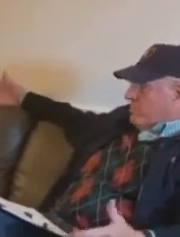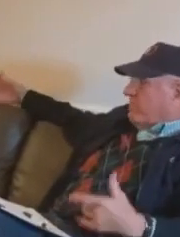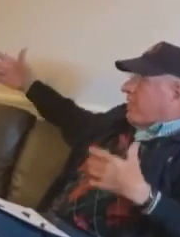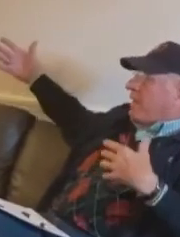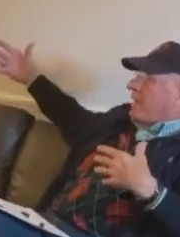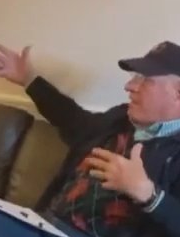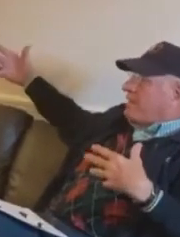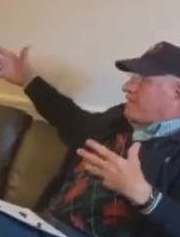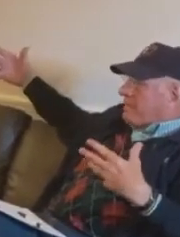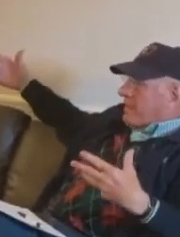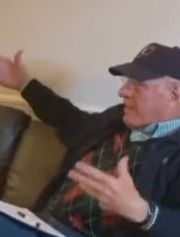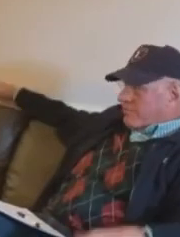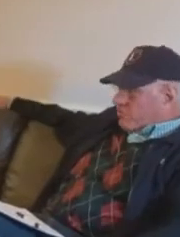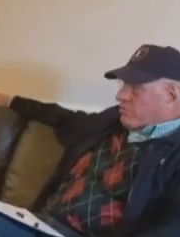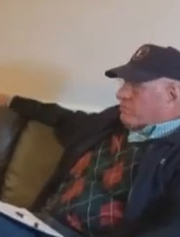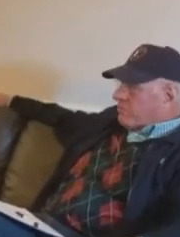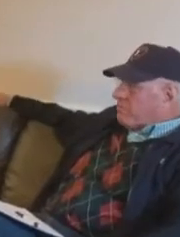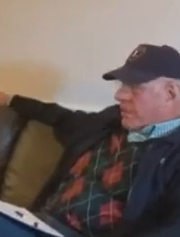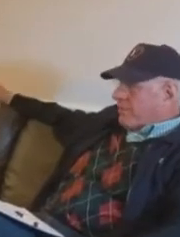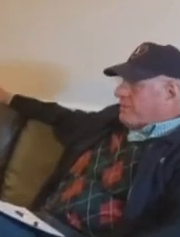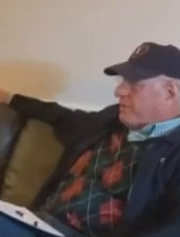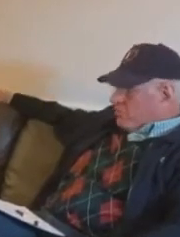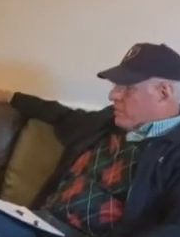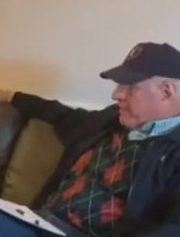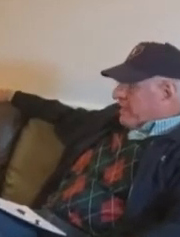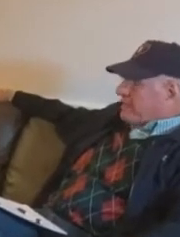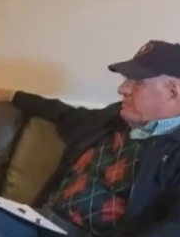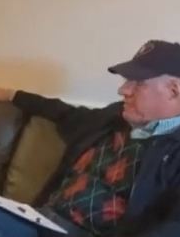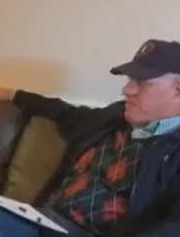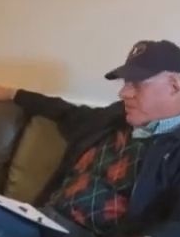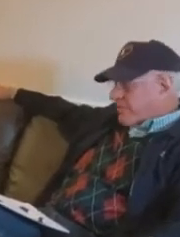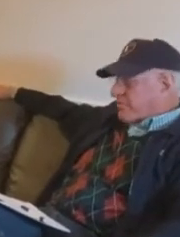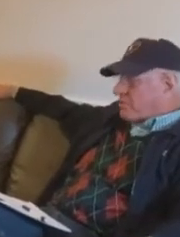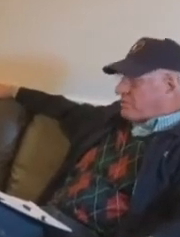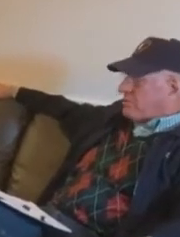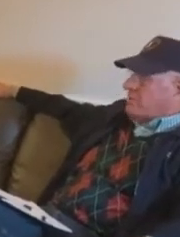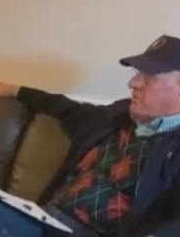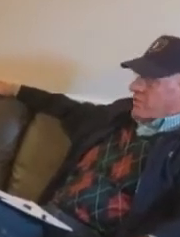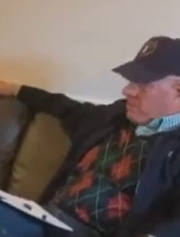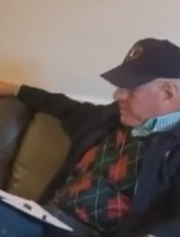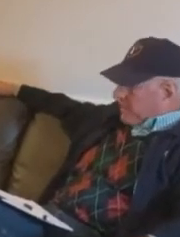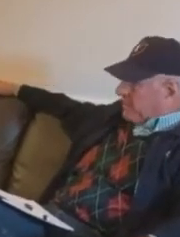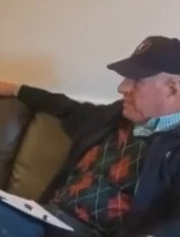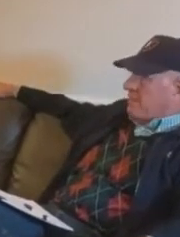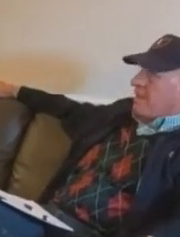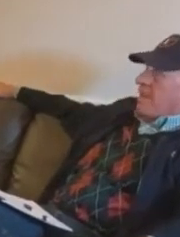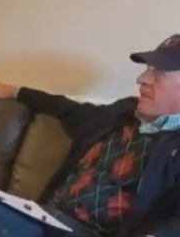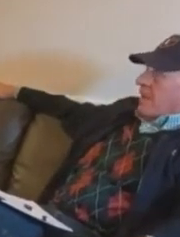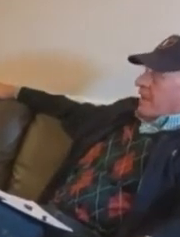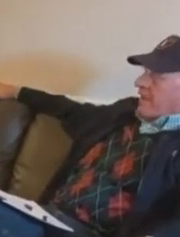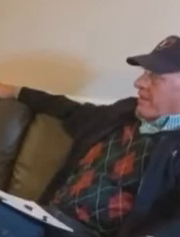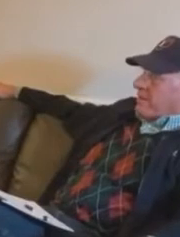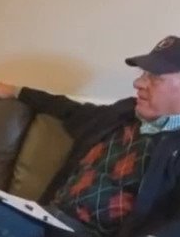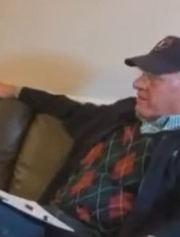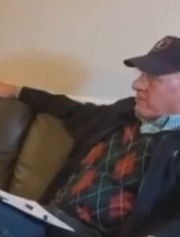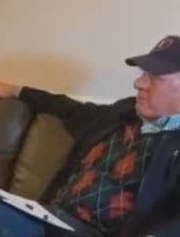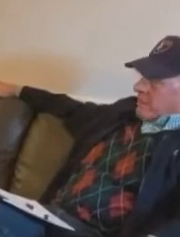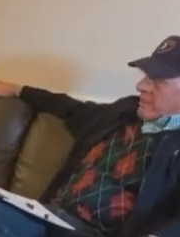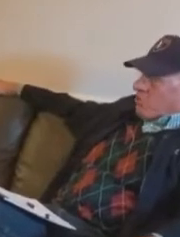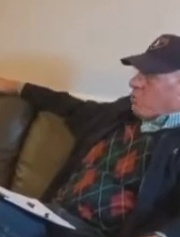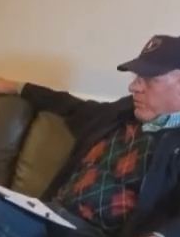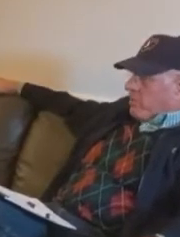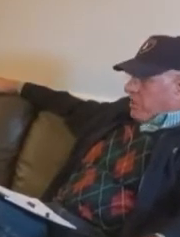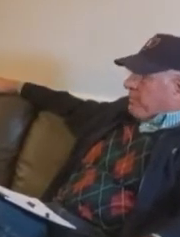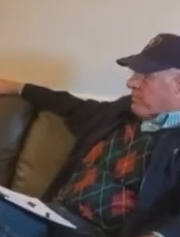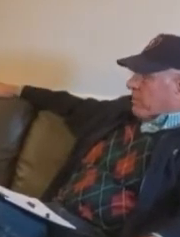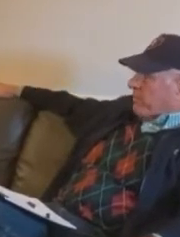be warriors, and they have a certain method of doing that, and it's very physical, and it's very demanding, and